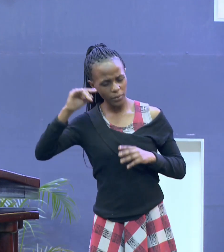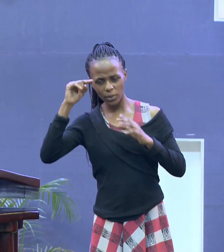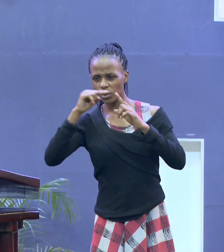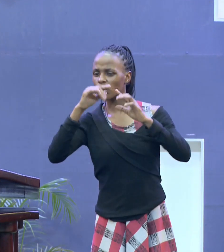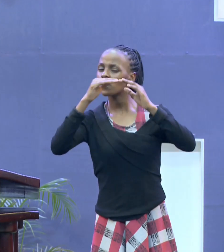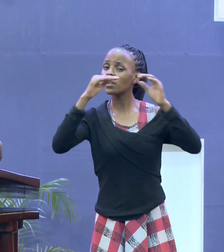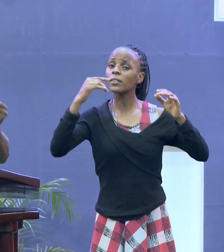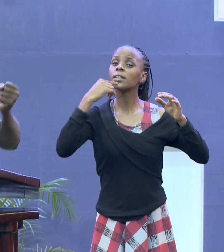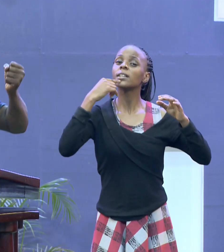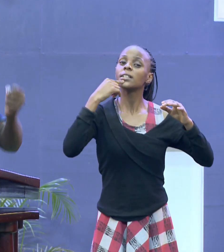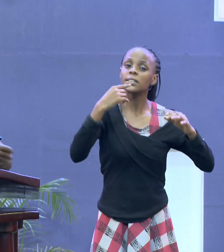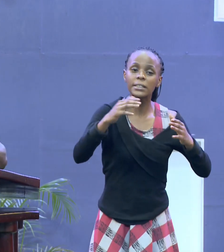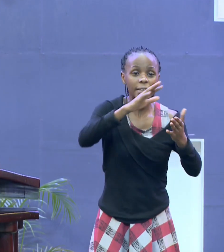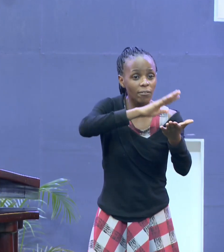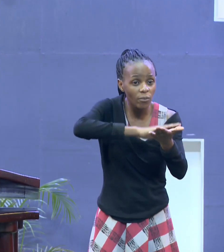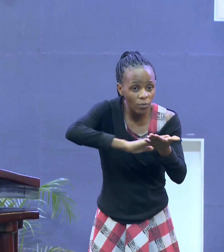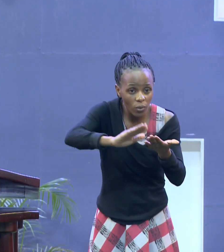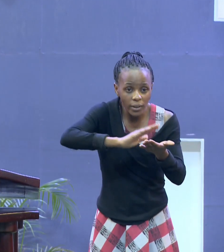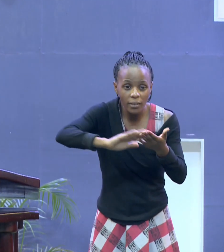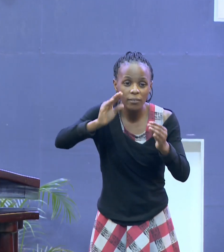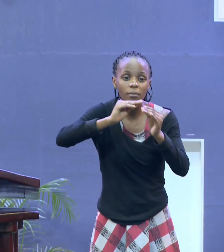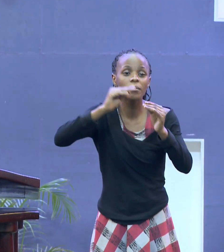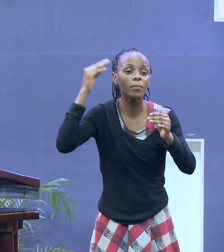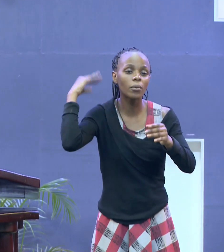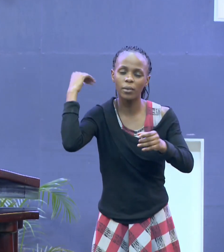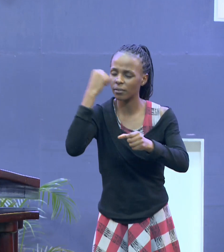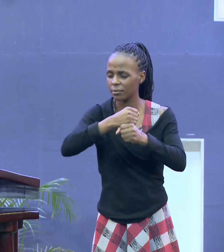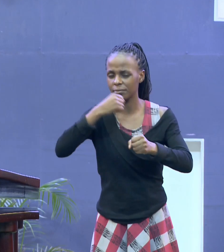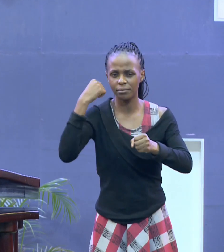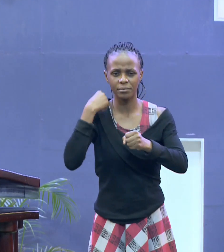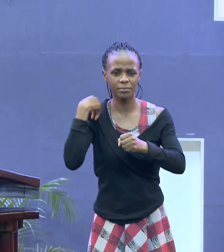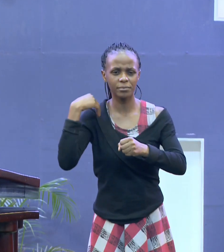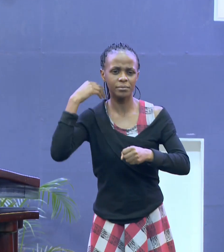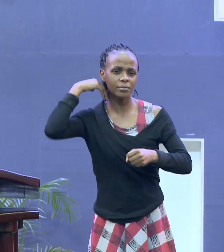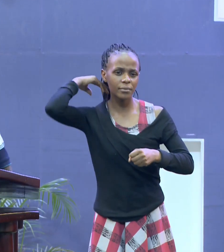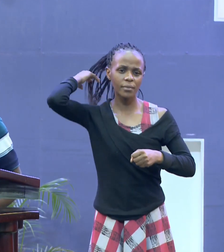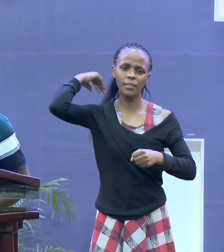nti owooluganda oyo musonyi we. That you've not yet battled with your soul to lift it to a